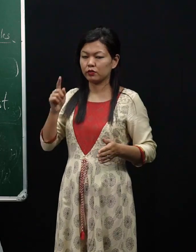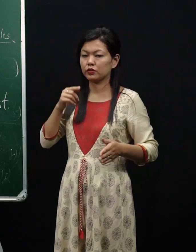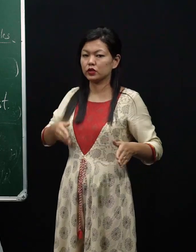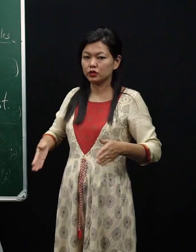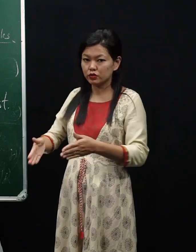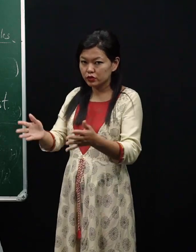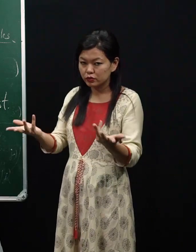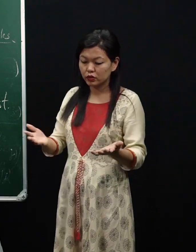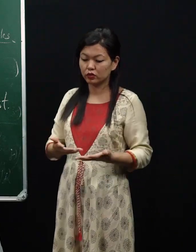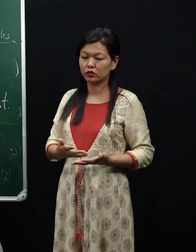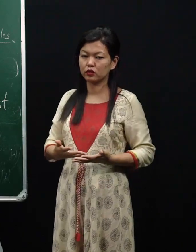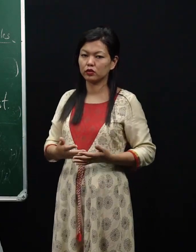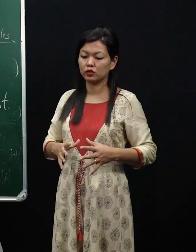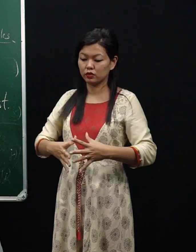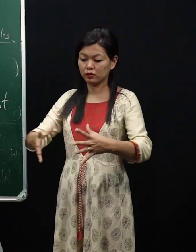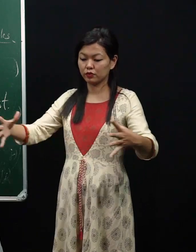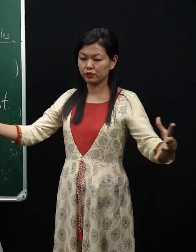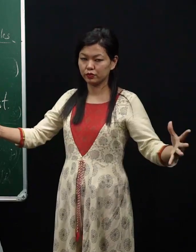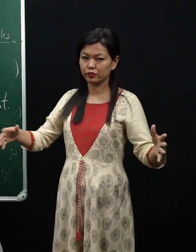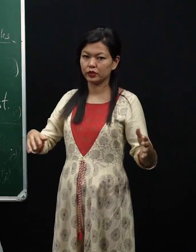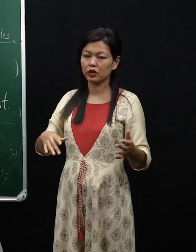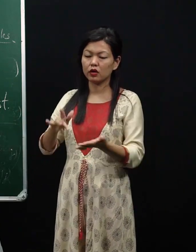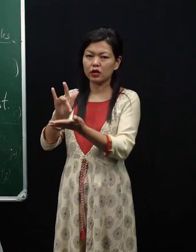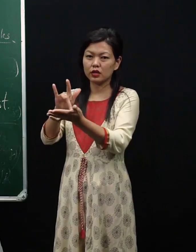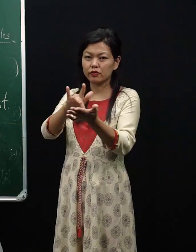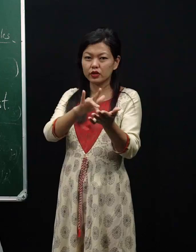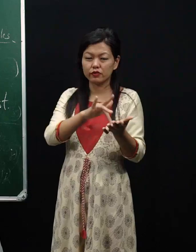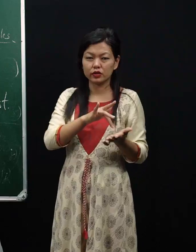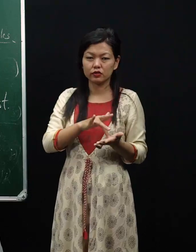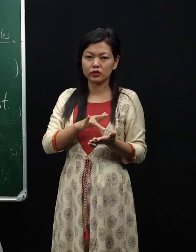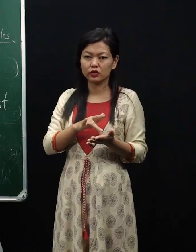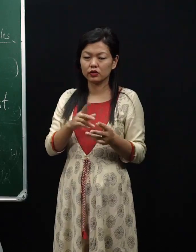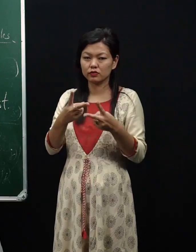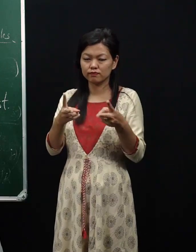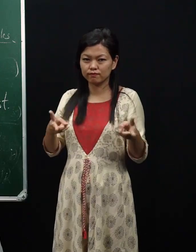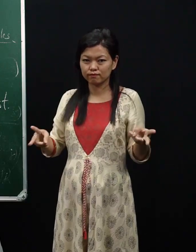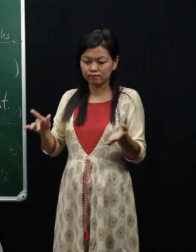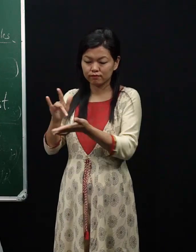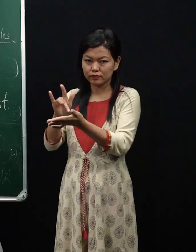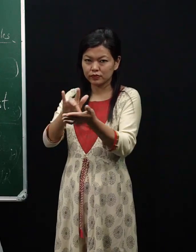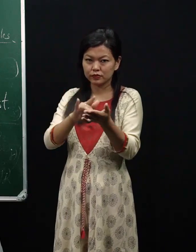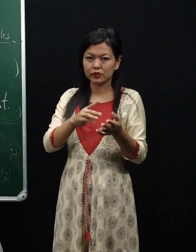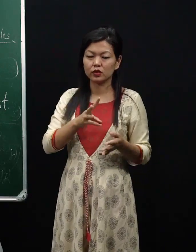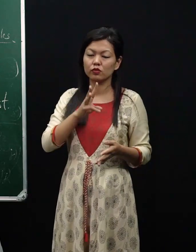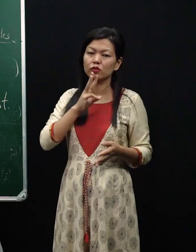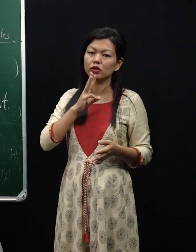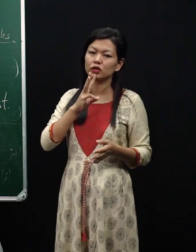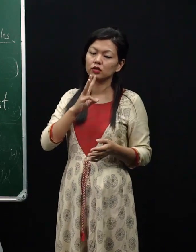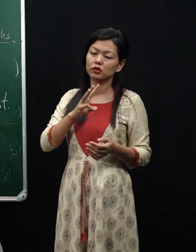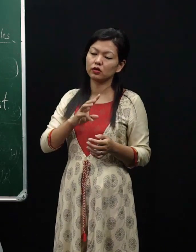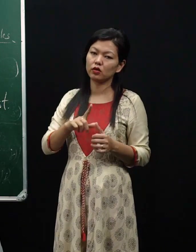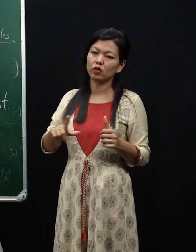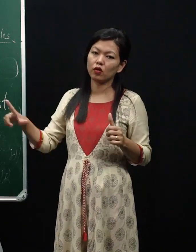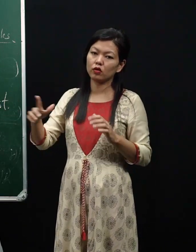oxygen, okay? Or water from different parts of country, if you see, their composition is same. Clear?